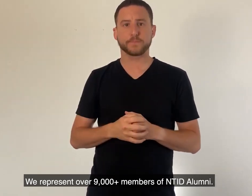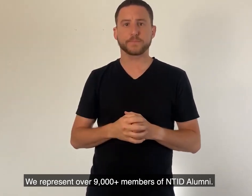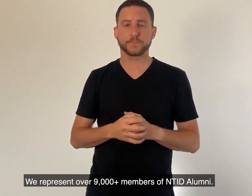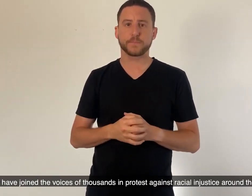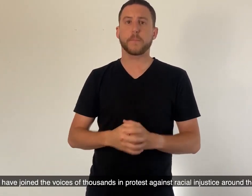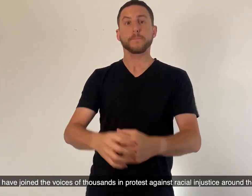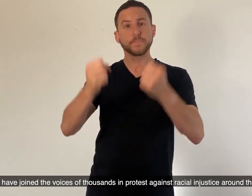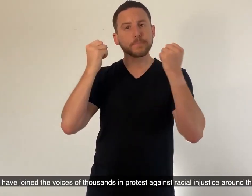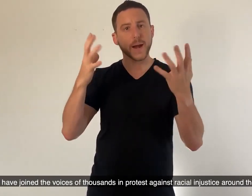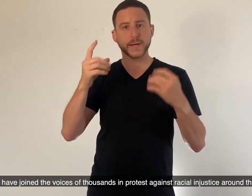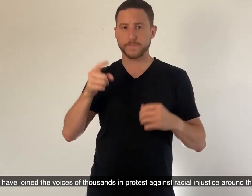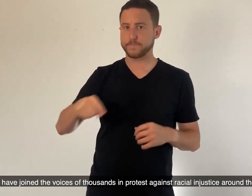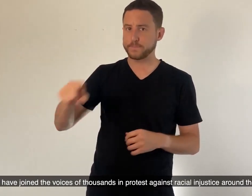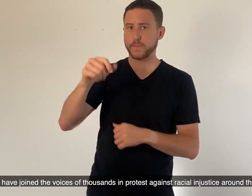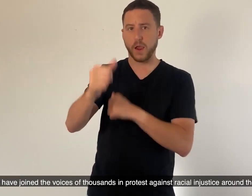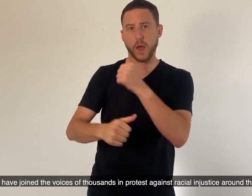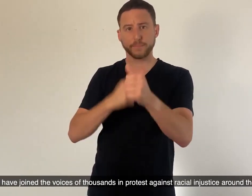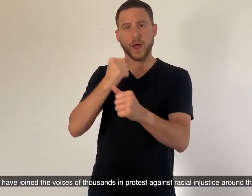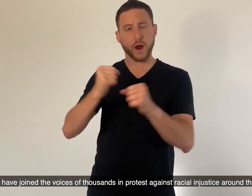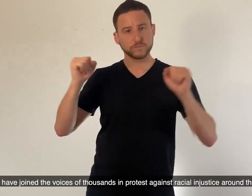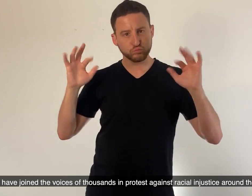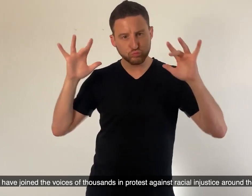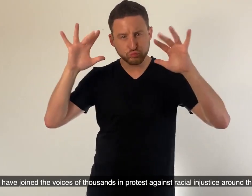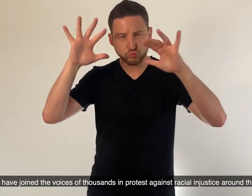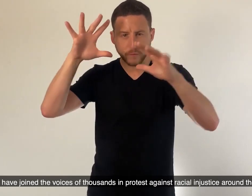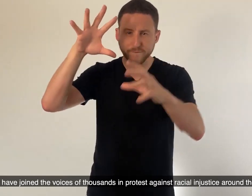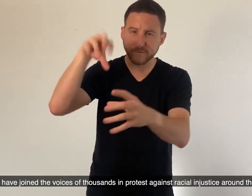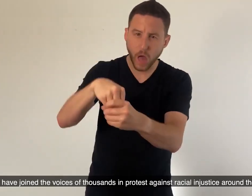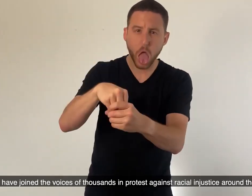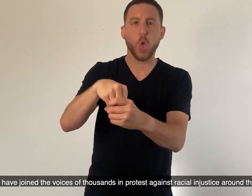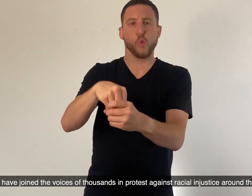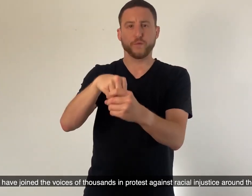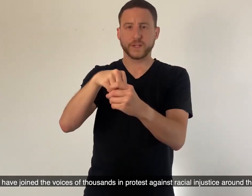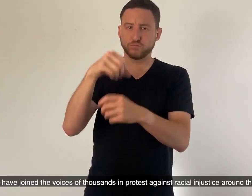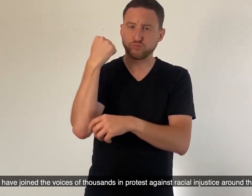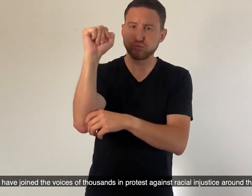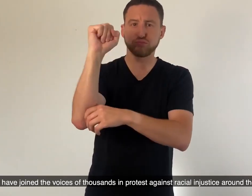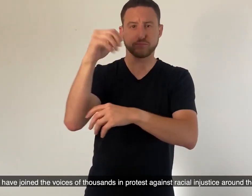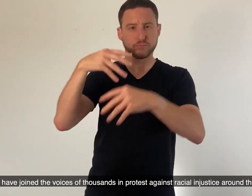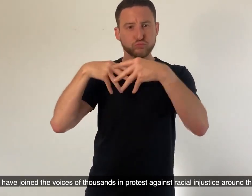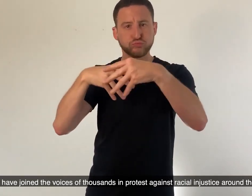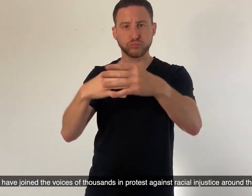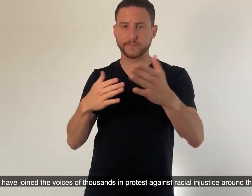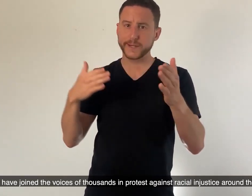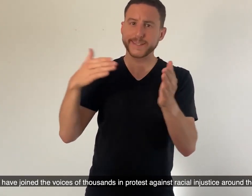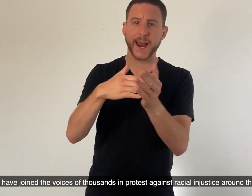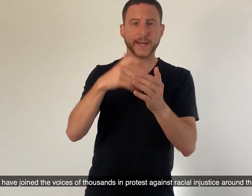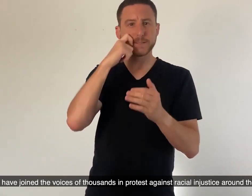have joined the voices of thousands in protest against racial injustice around the nation.